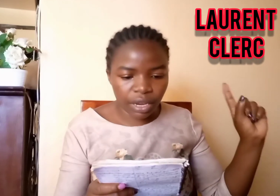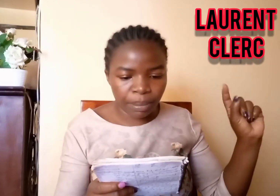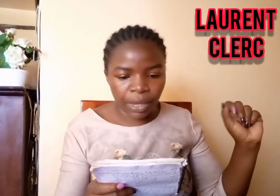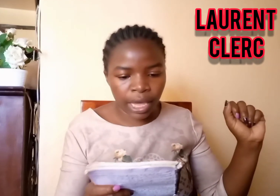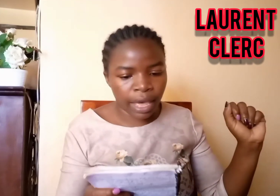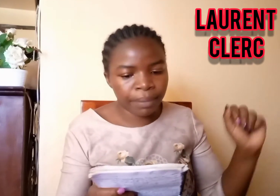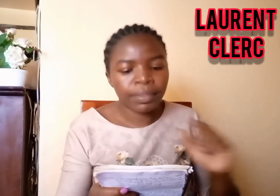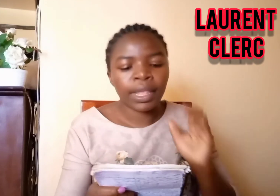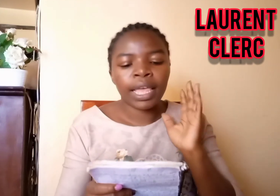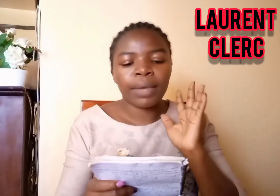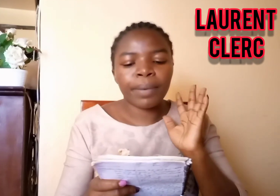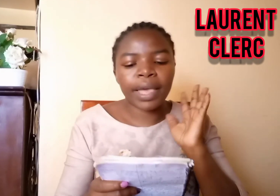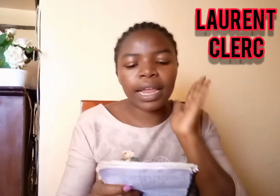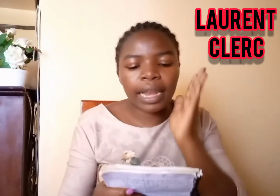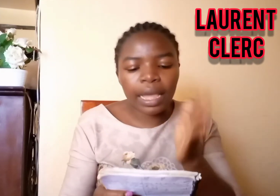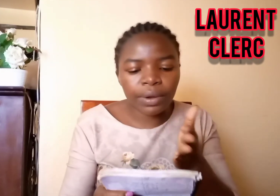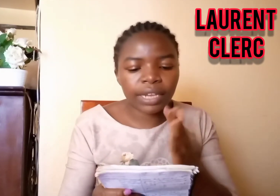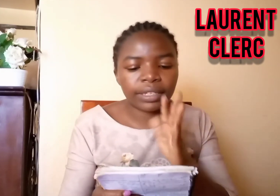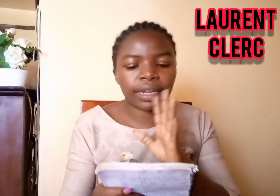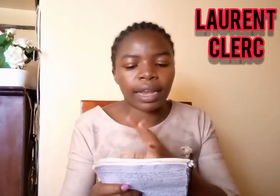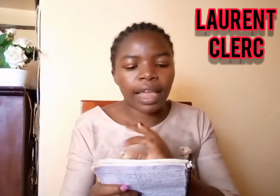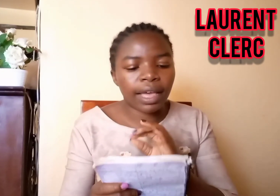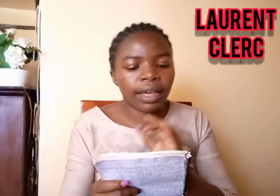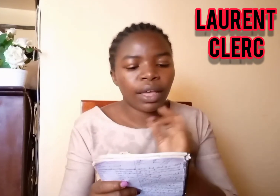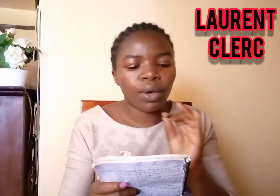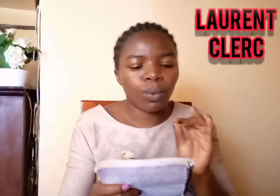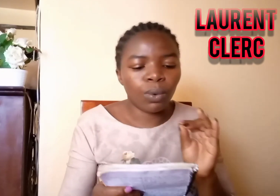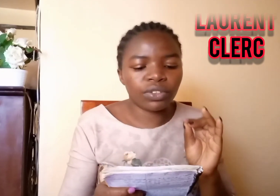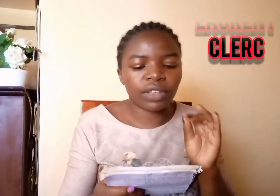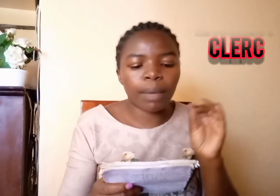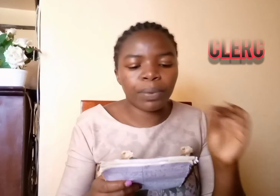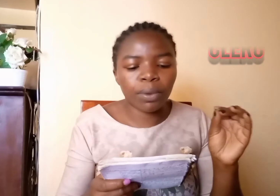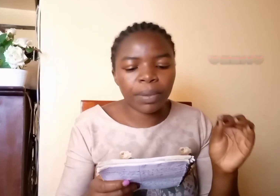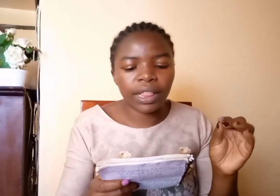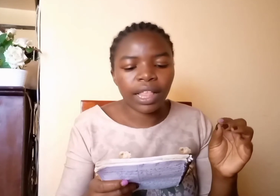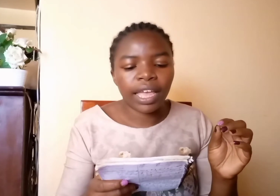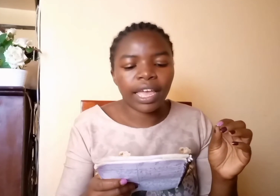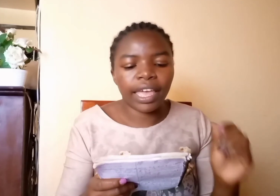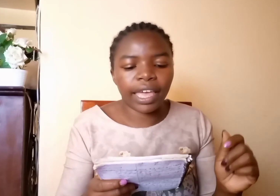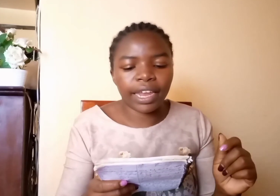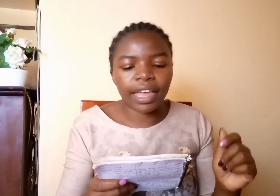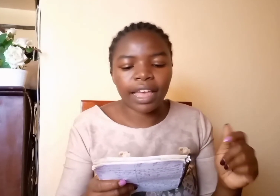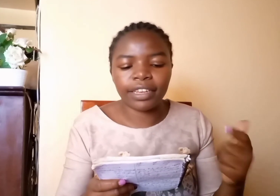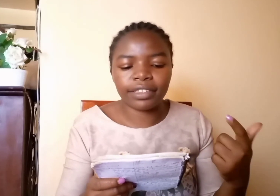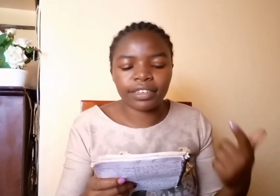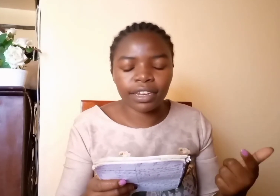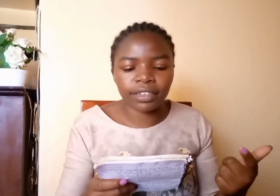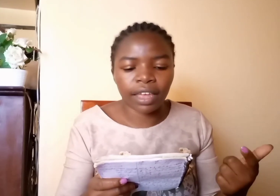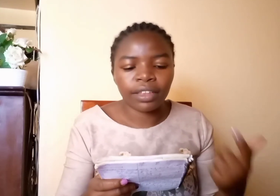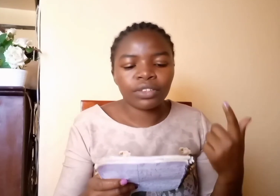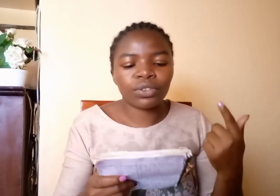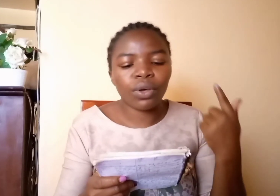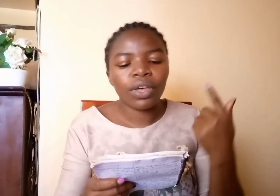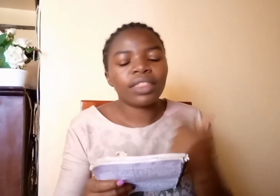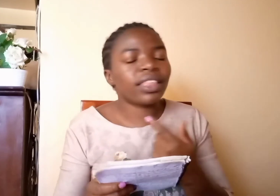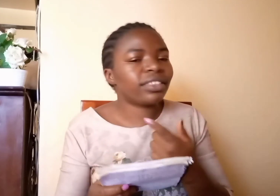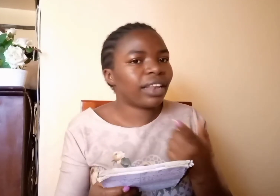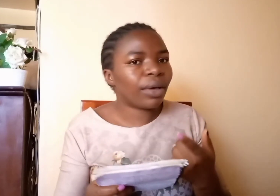name here, where Laurent Clark was a pupil and an instructor. So this